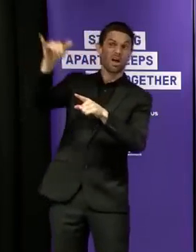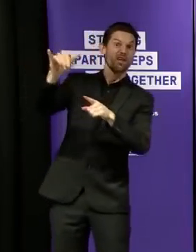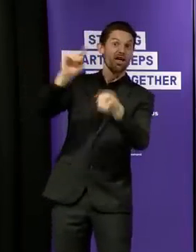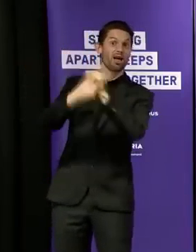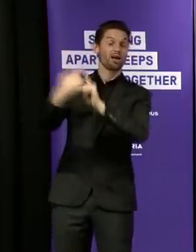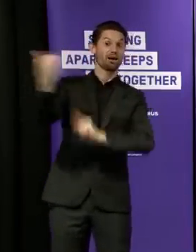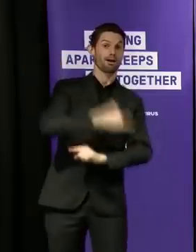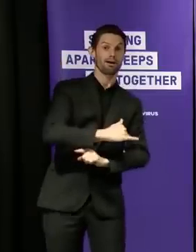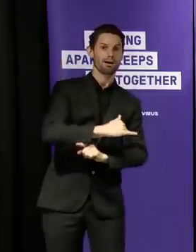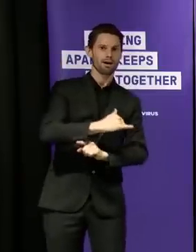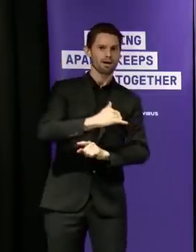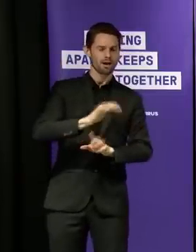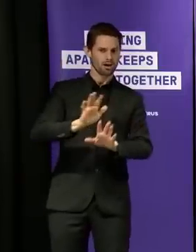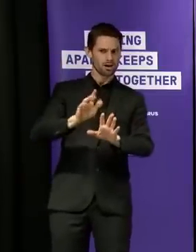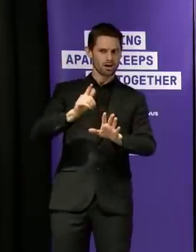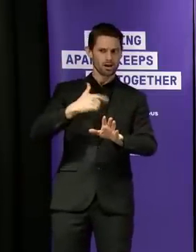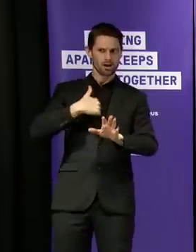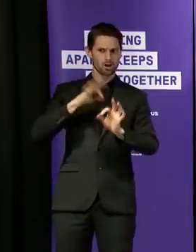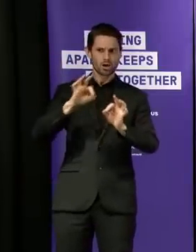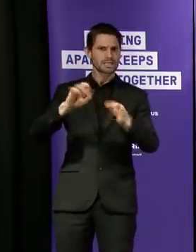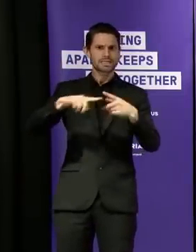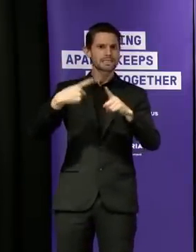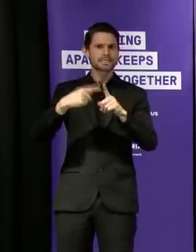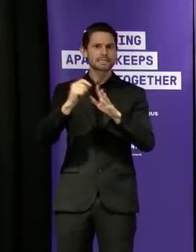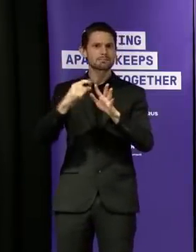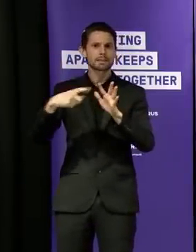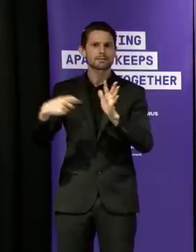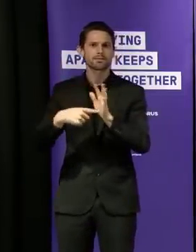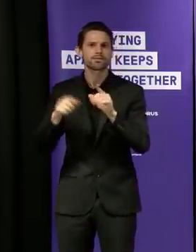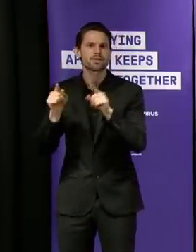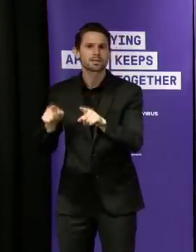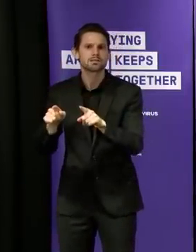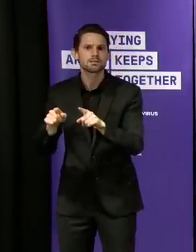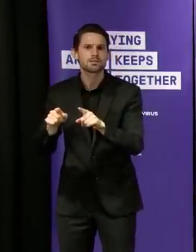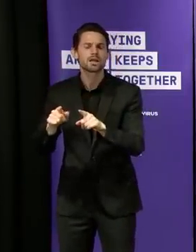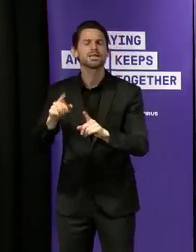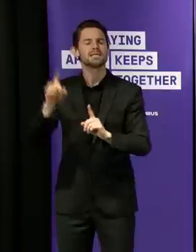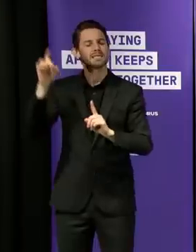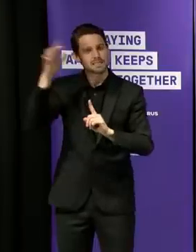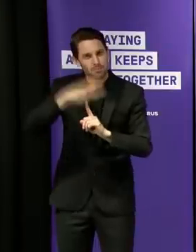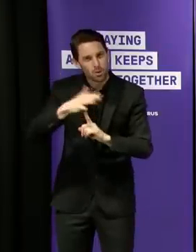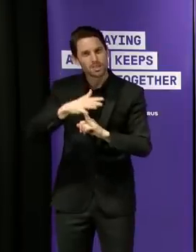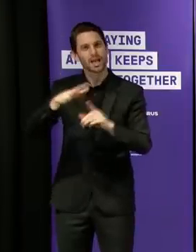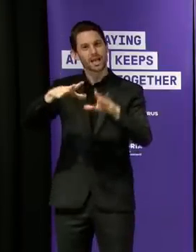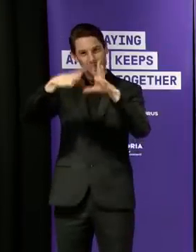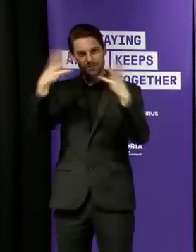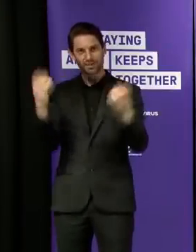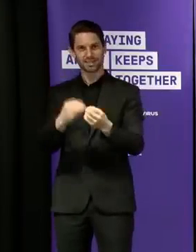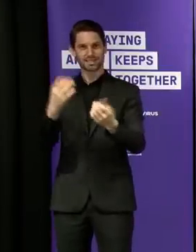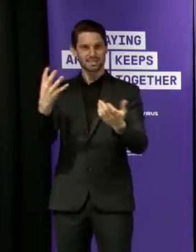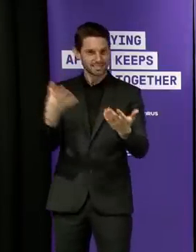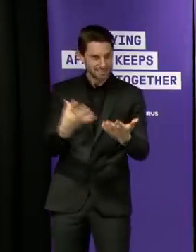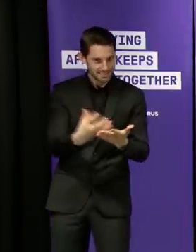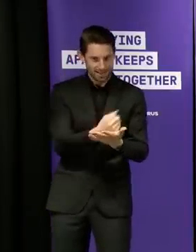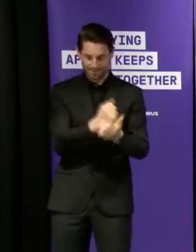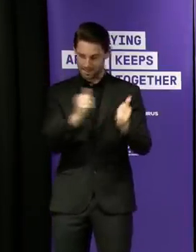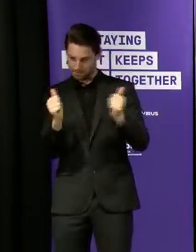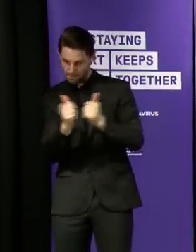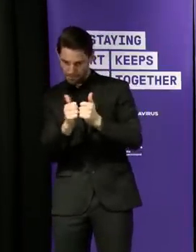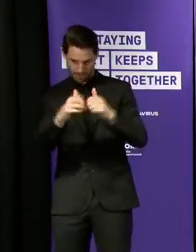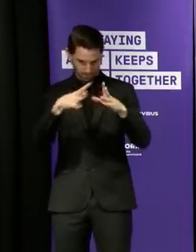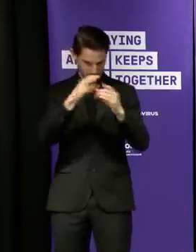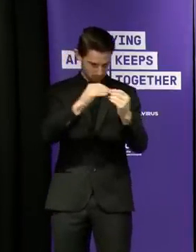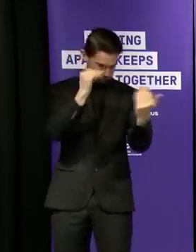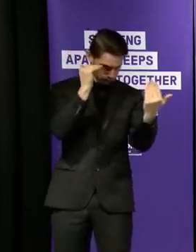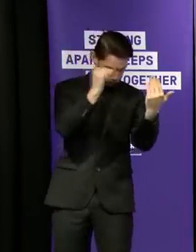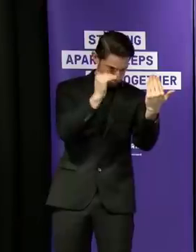safe, what's known and got some structure. I think that's the most important thing. We will make sure that everyone